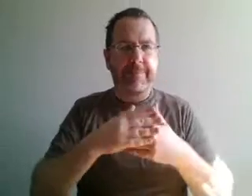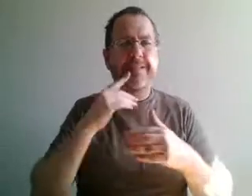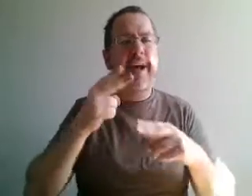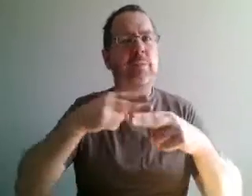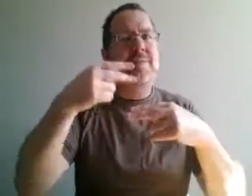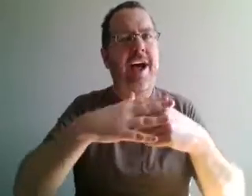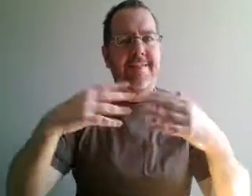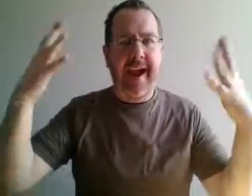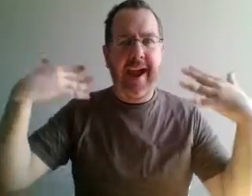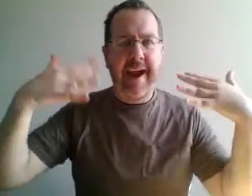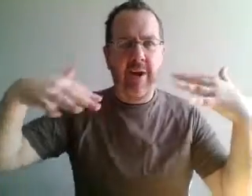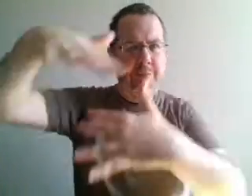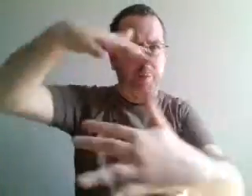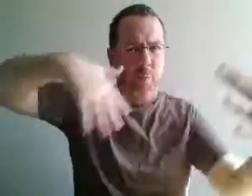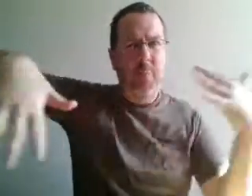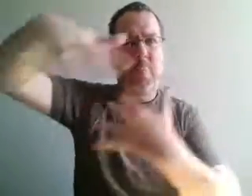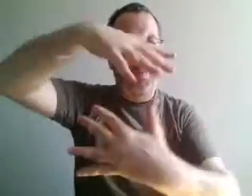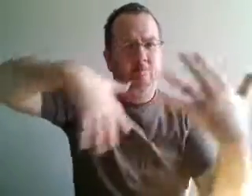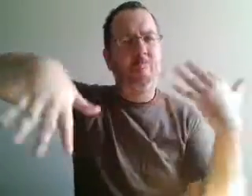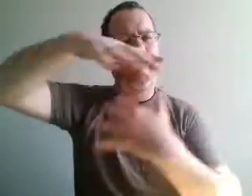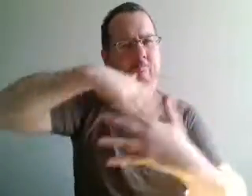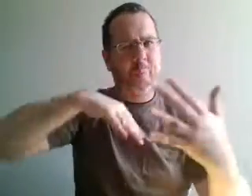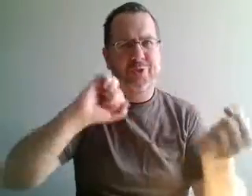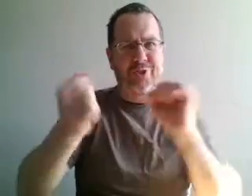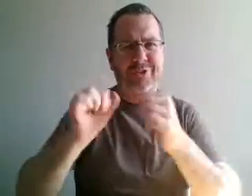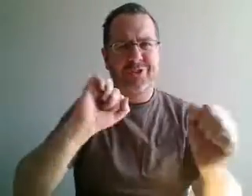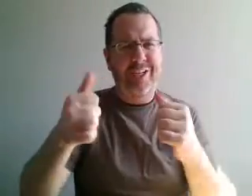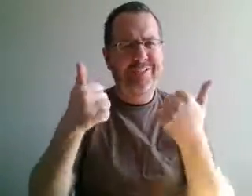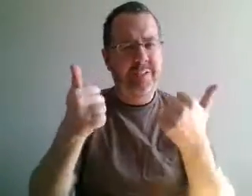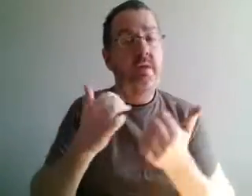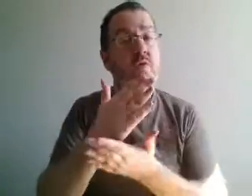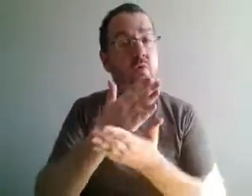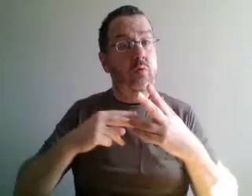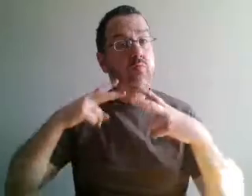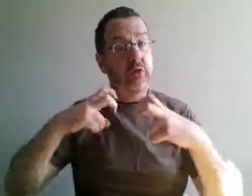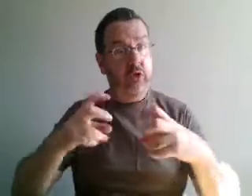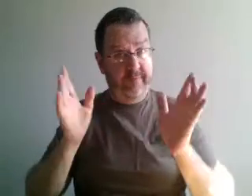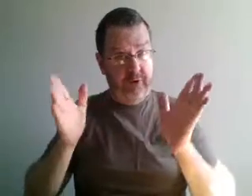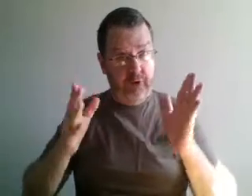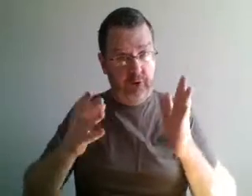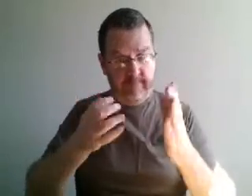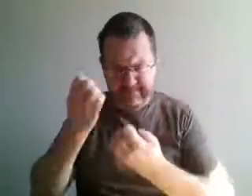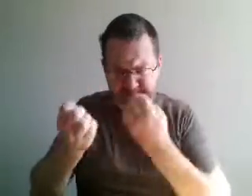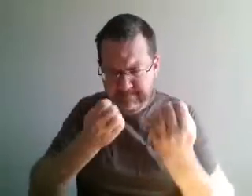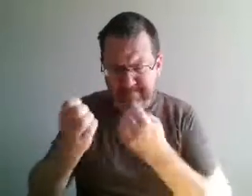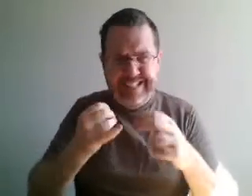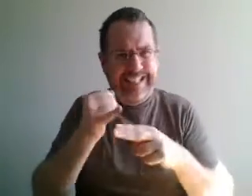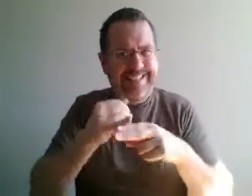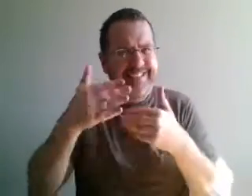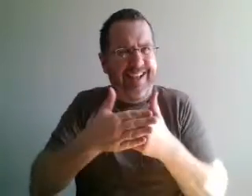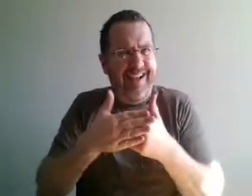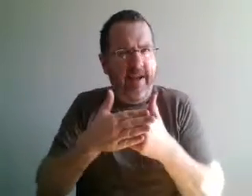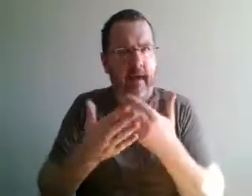time. But there have been studies done that have looked indoor at the transmission and how long the virus remains in the